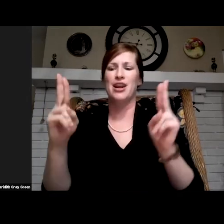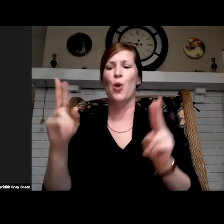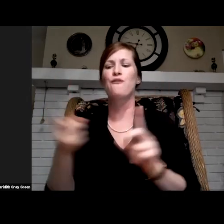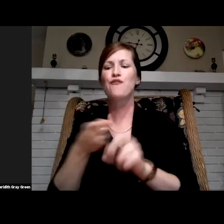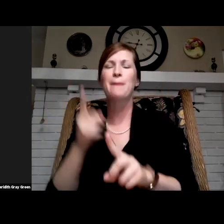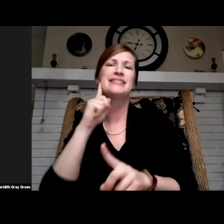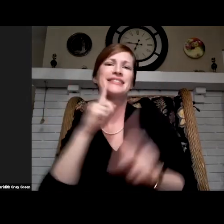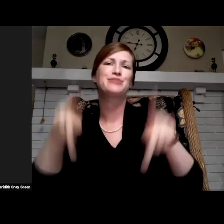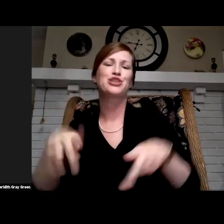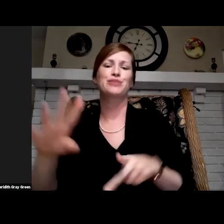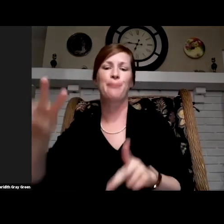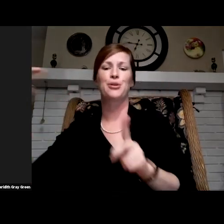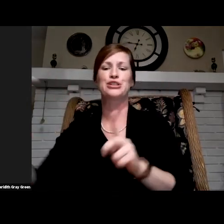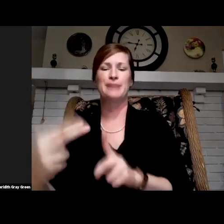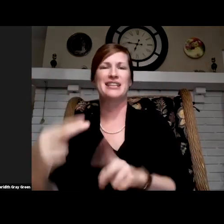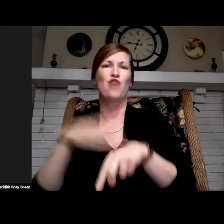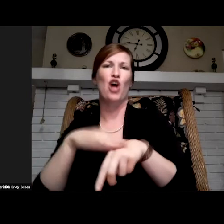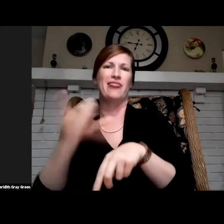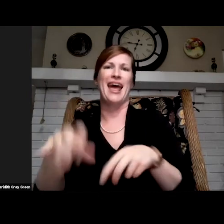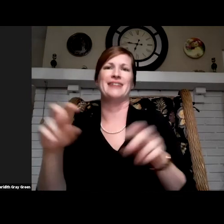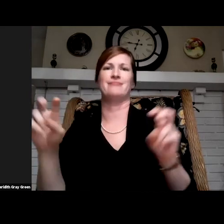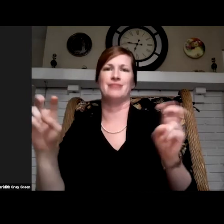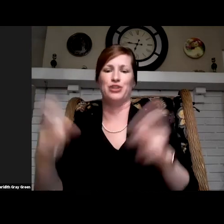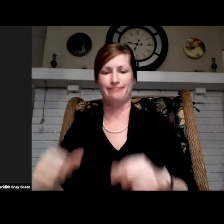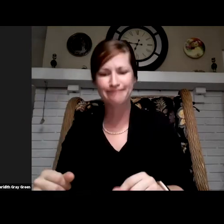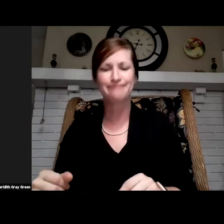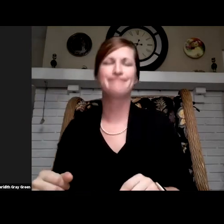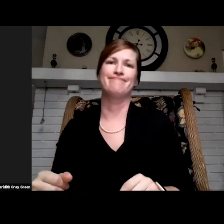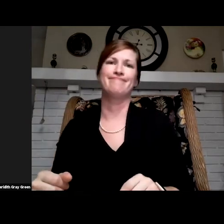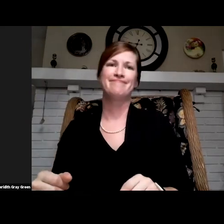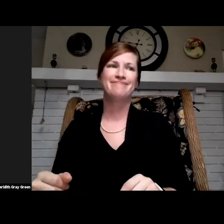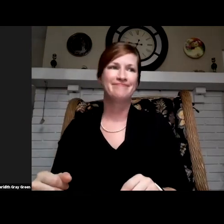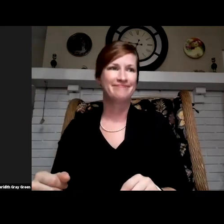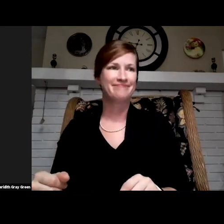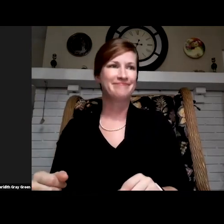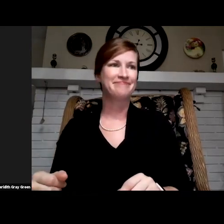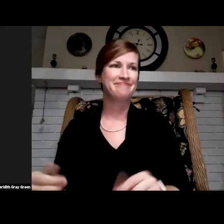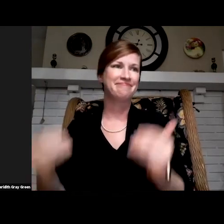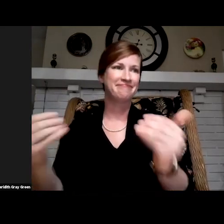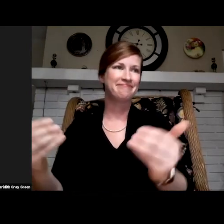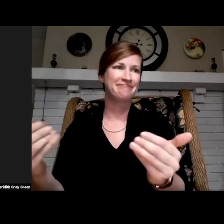And we've included a short video of a deaf person's perspective on the subject.